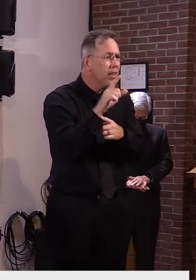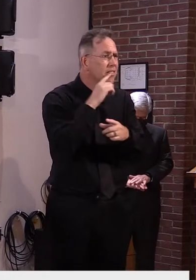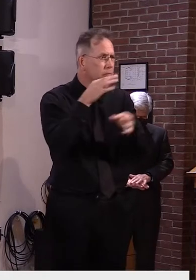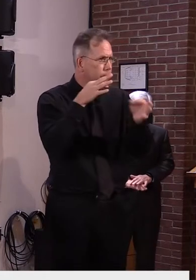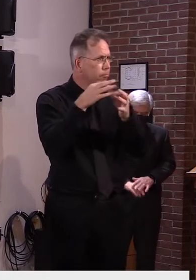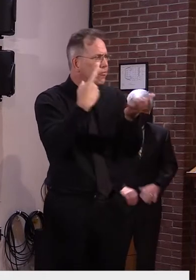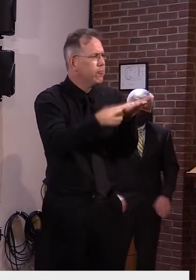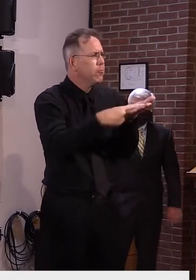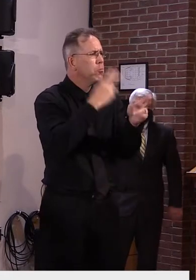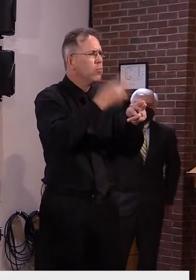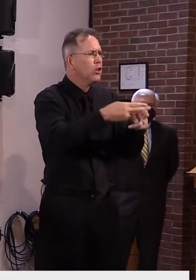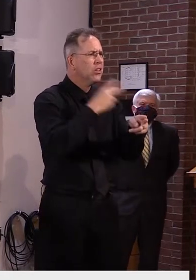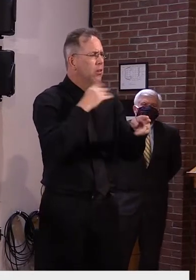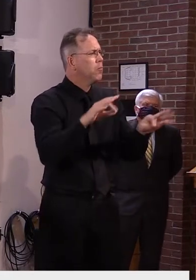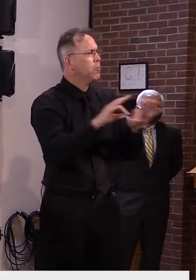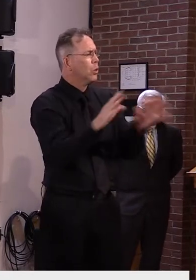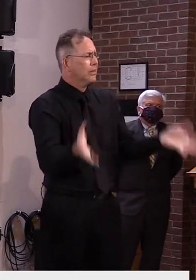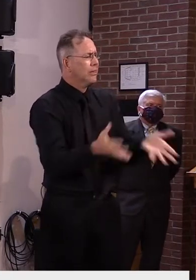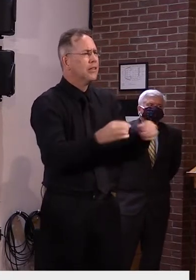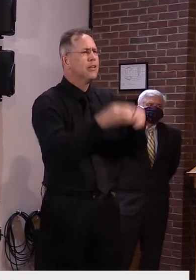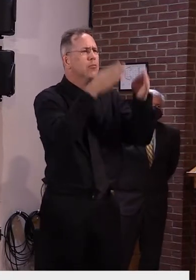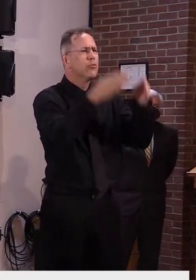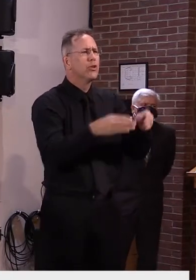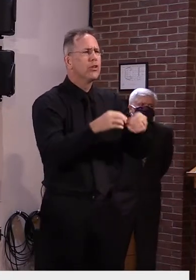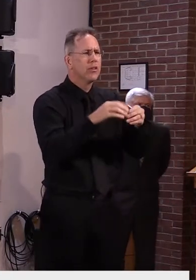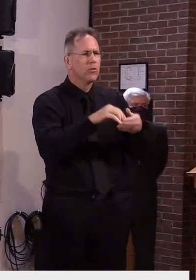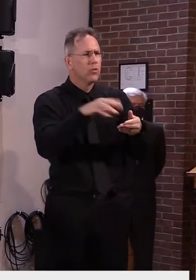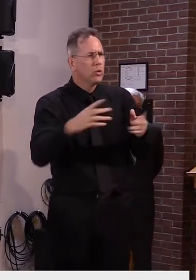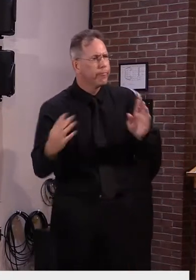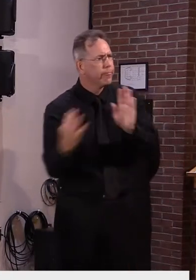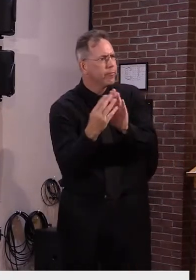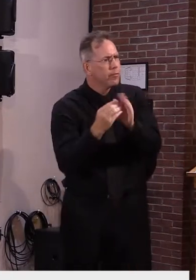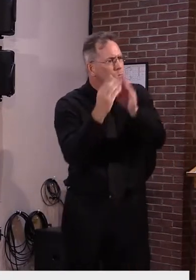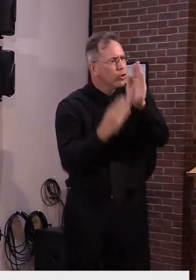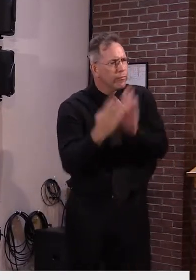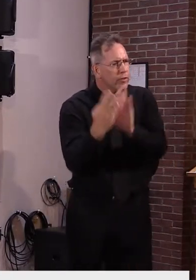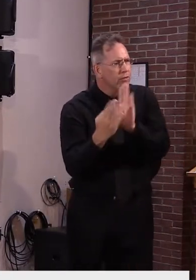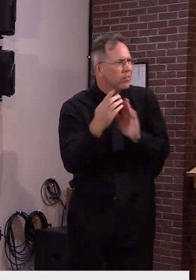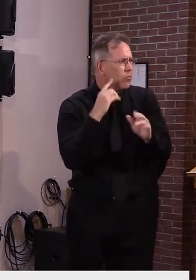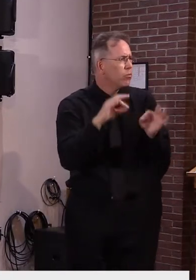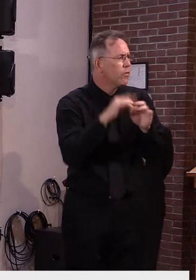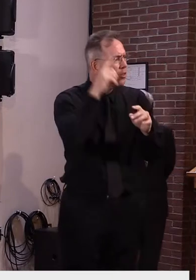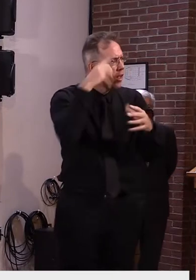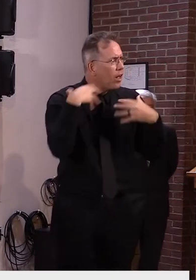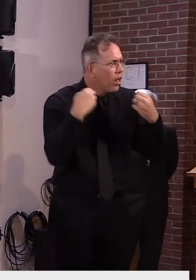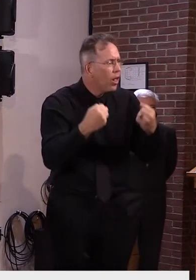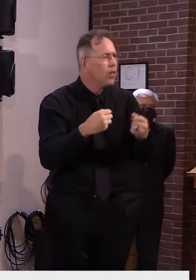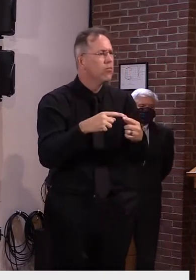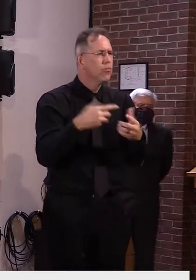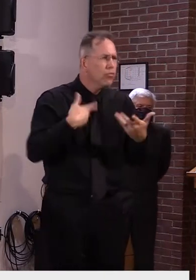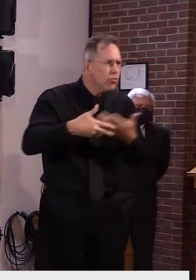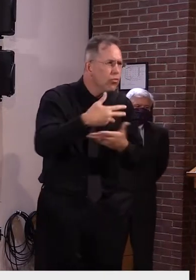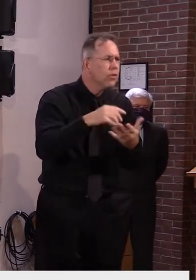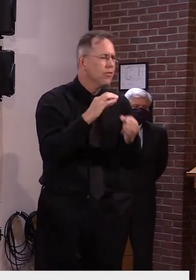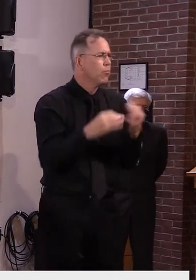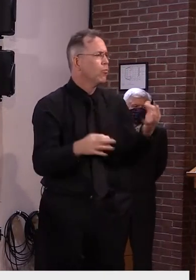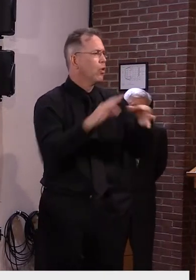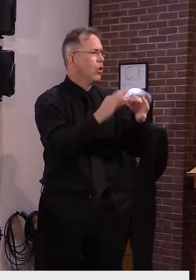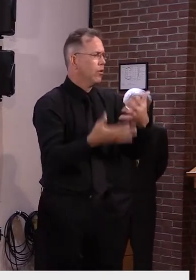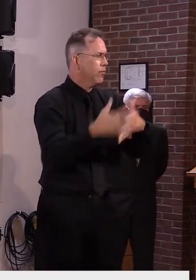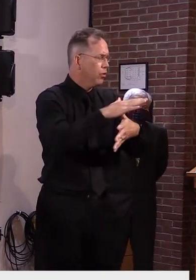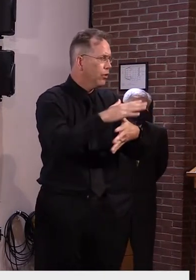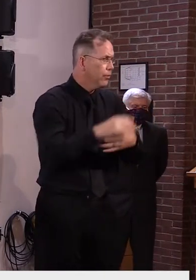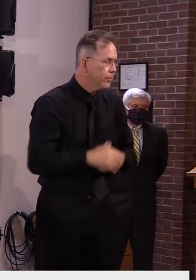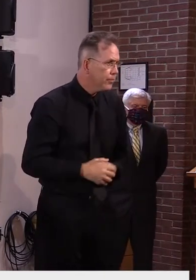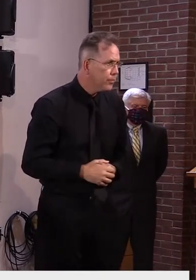also compelling educational reasons why in-person instruction should be a priority in our next step, or what I would call phase three in our emergency response